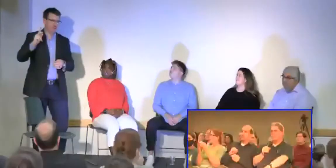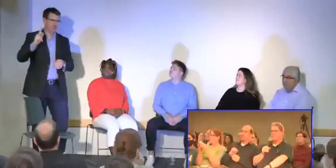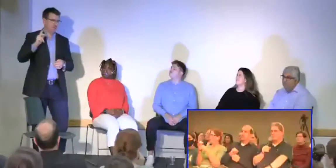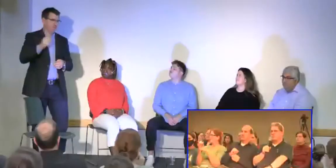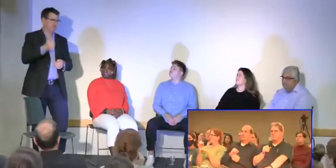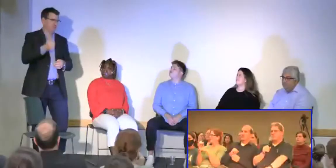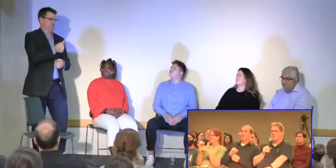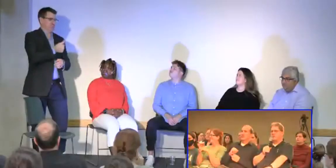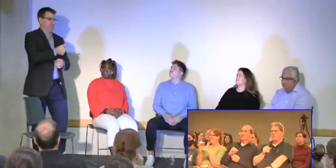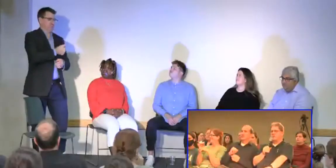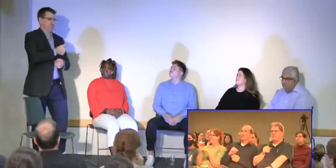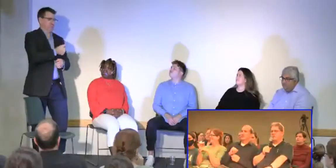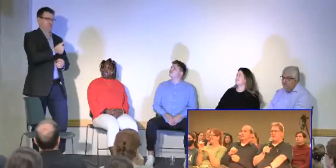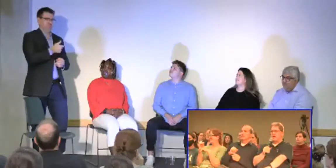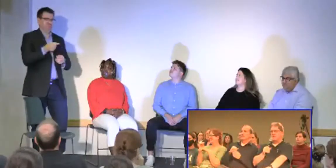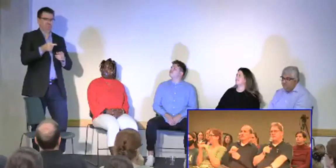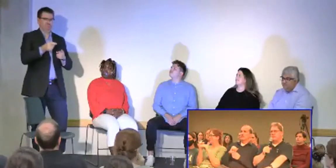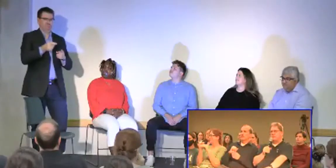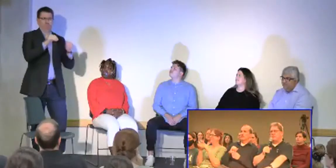This is Tanisha Slack, just immediately to my left.